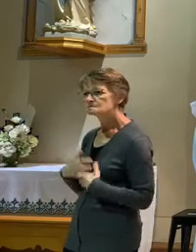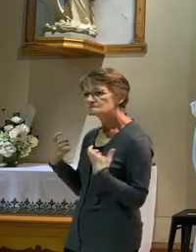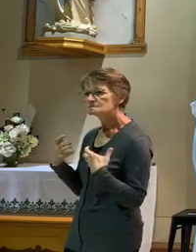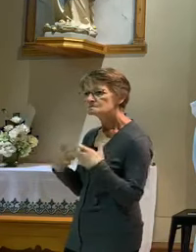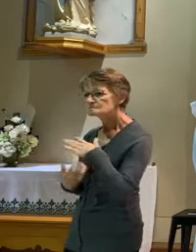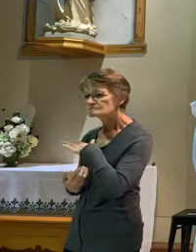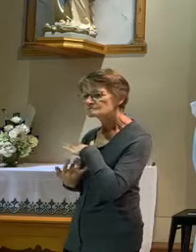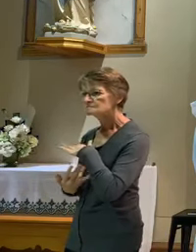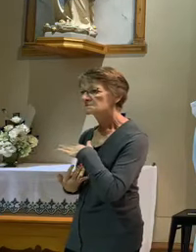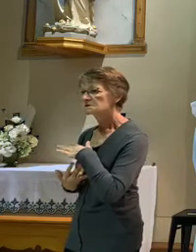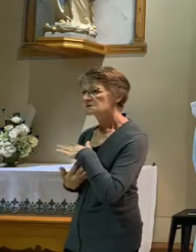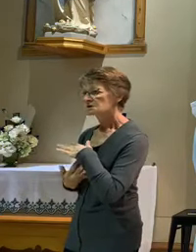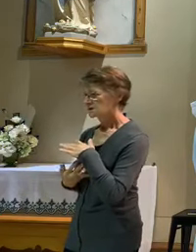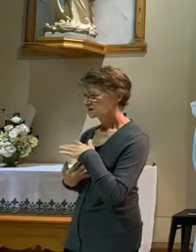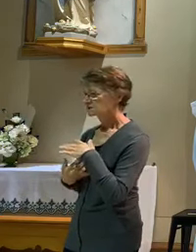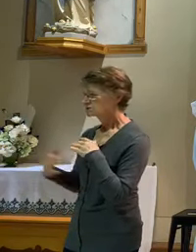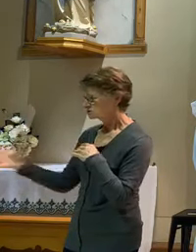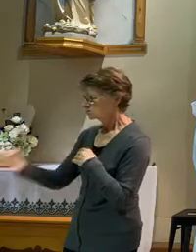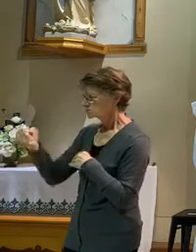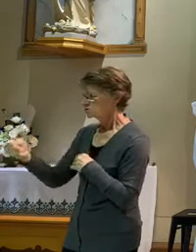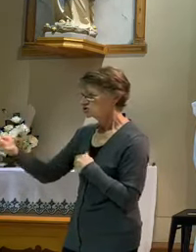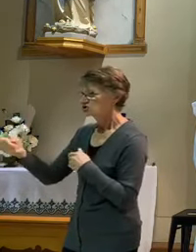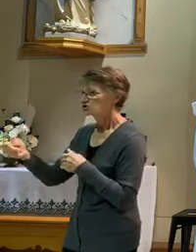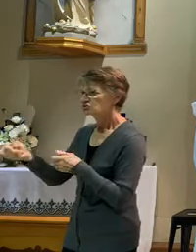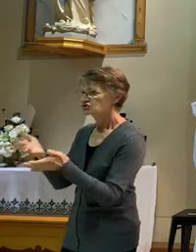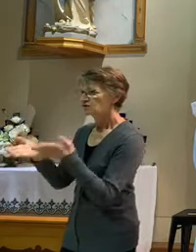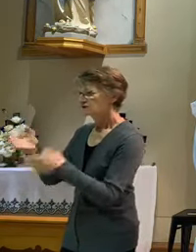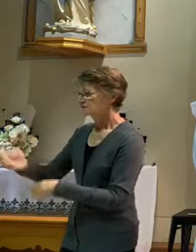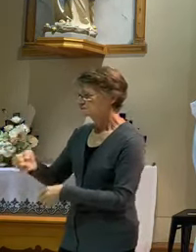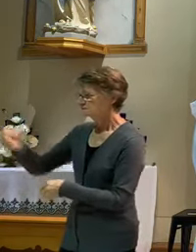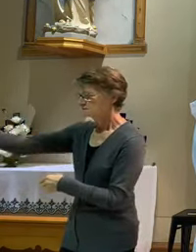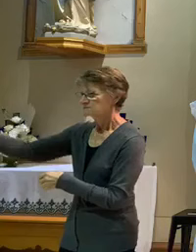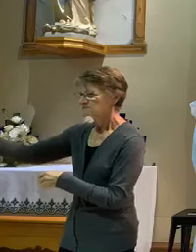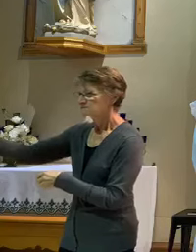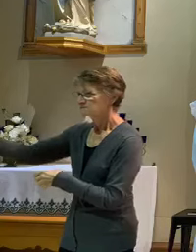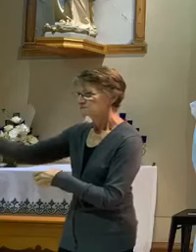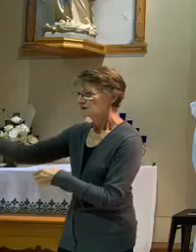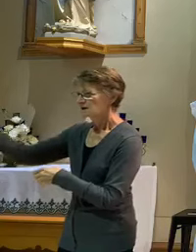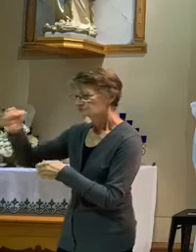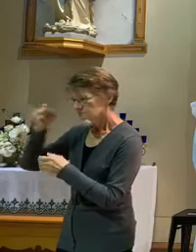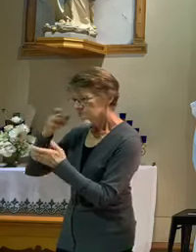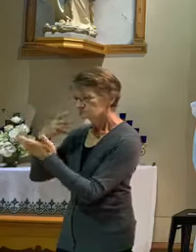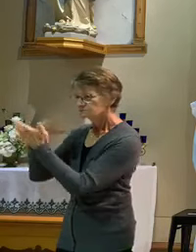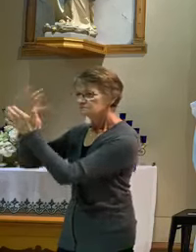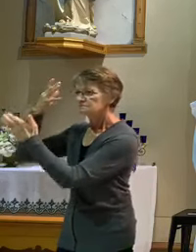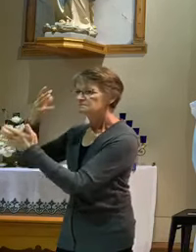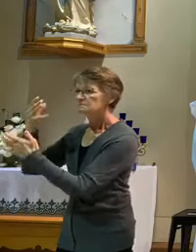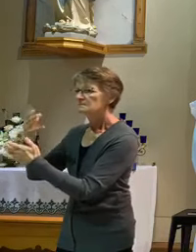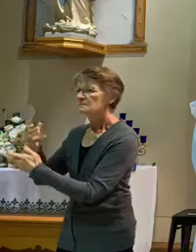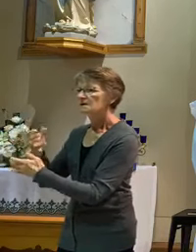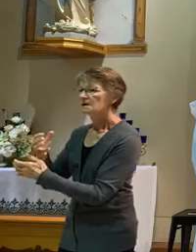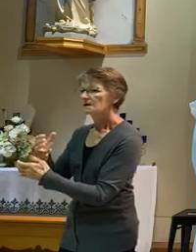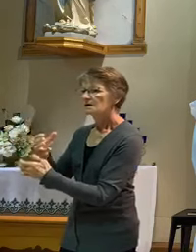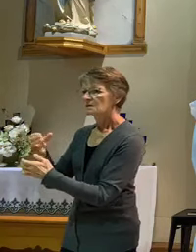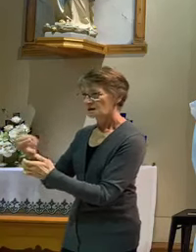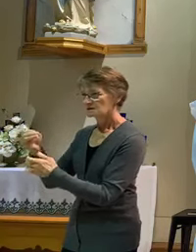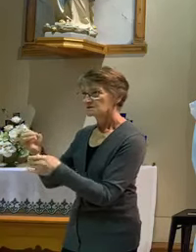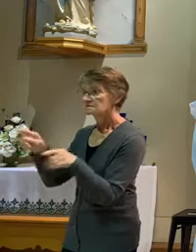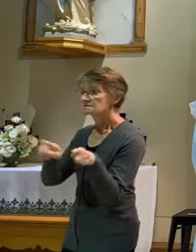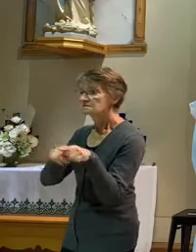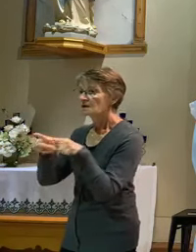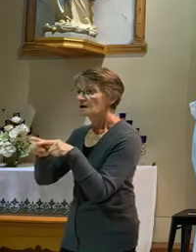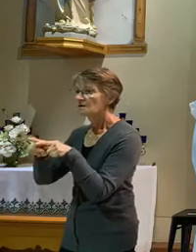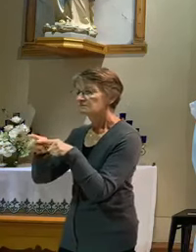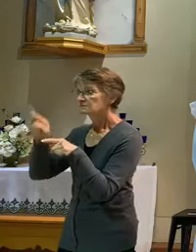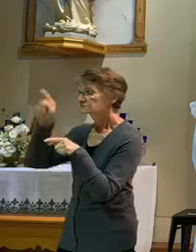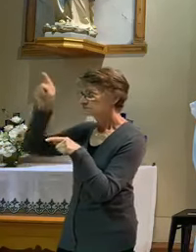his master handed him over to the torturers until he should pay back the whole debt. So will my heavenly Father